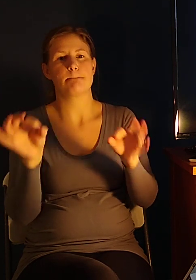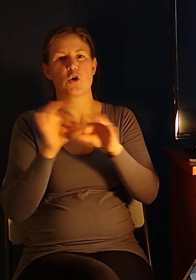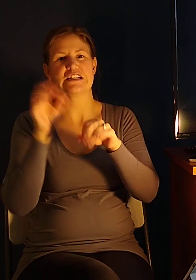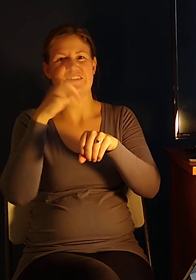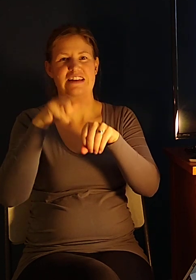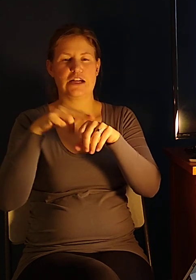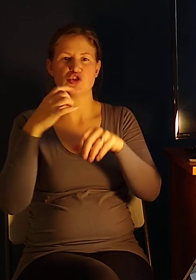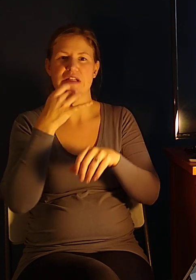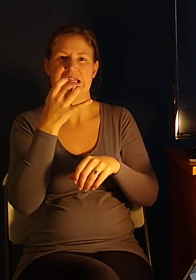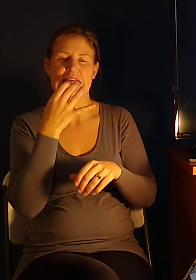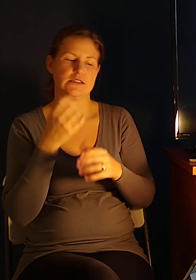light.